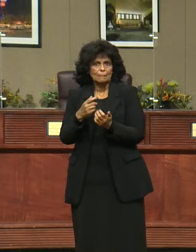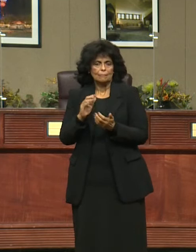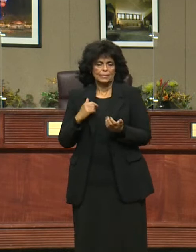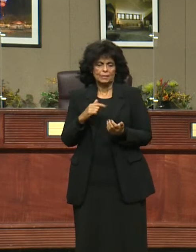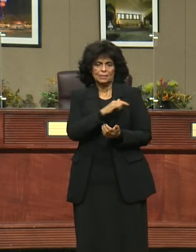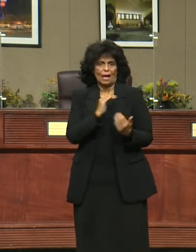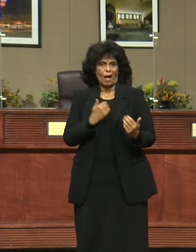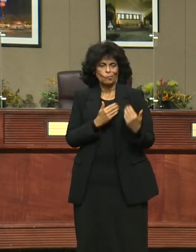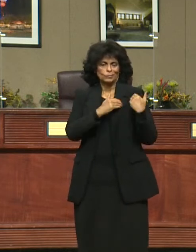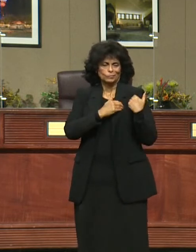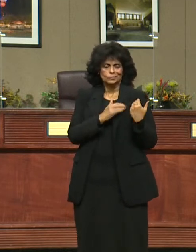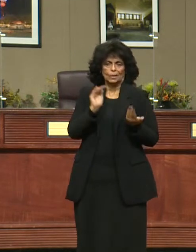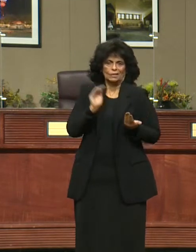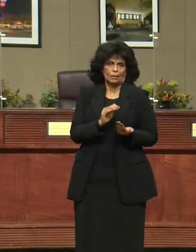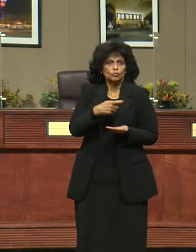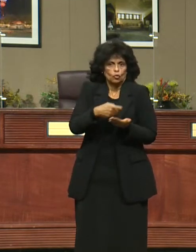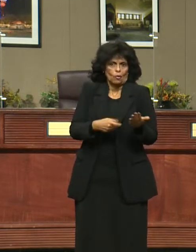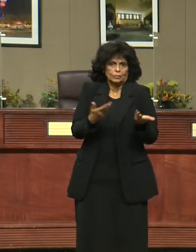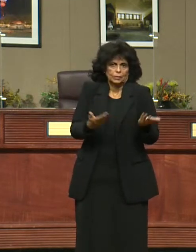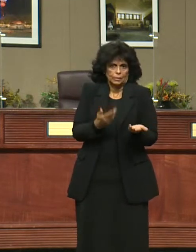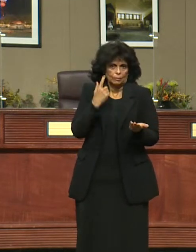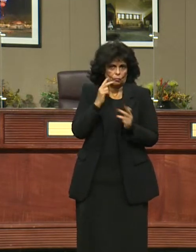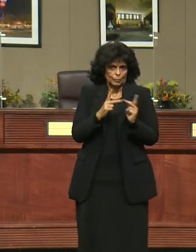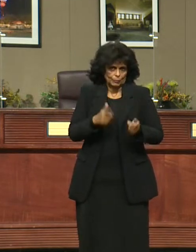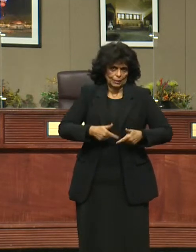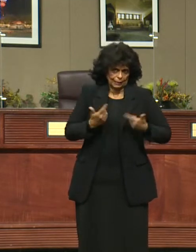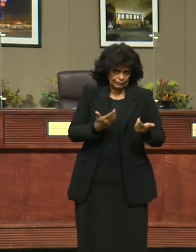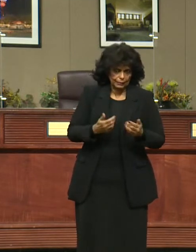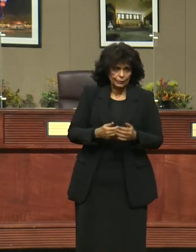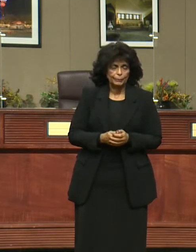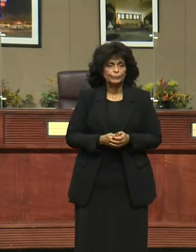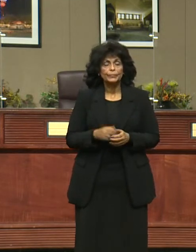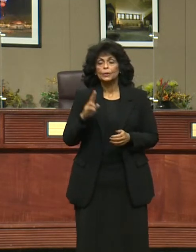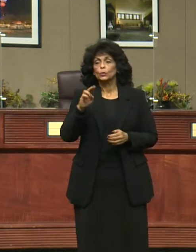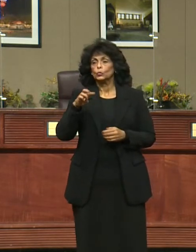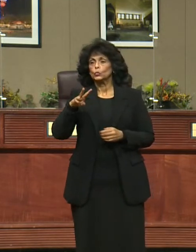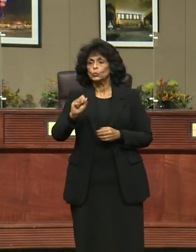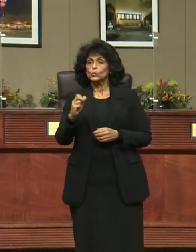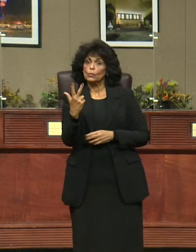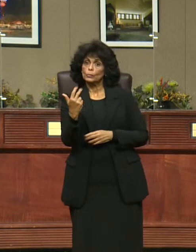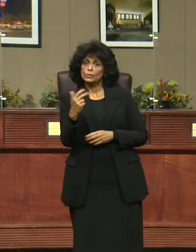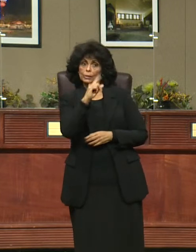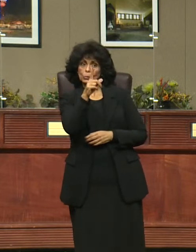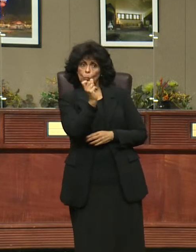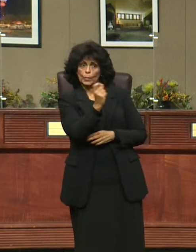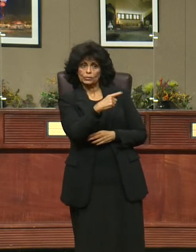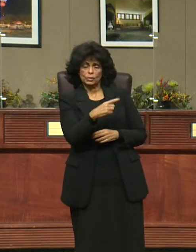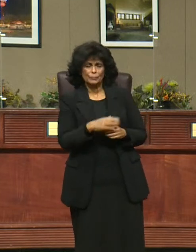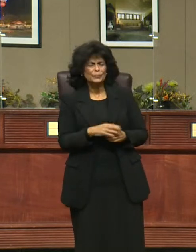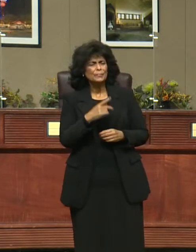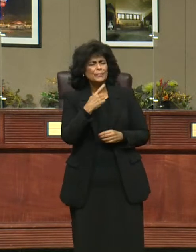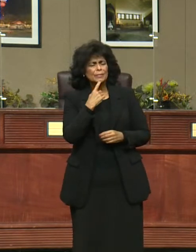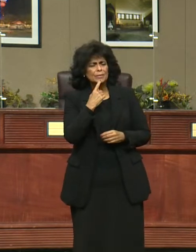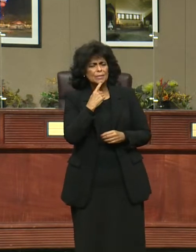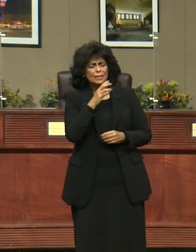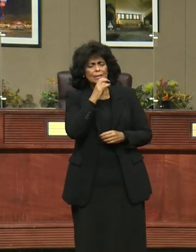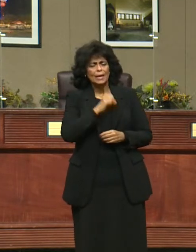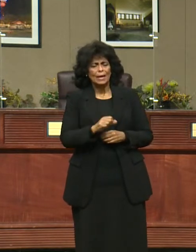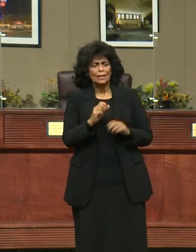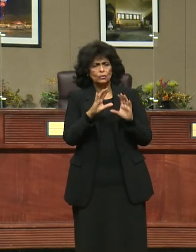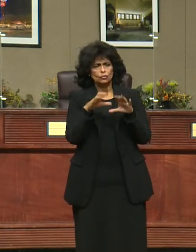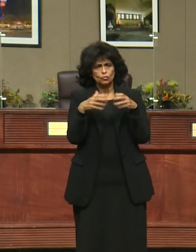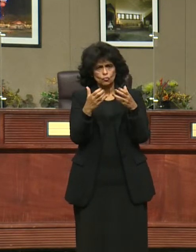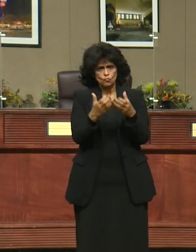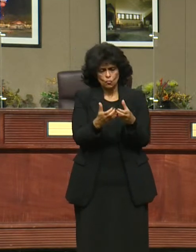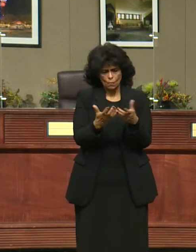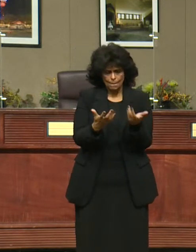Dr. Pino, I too have a question for you. This is Sharon Stan with News 13. You mentioned the age group 5 to 14 specifically. The American Academy